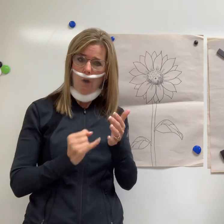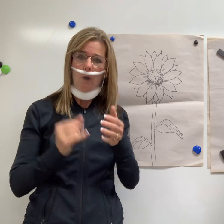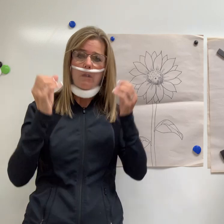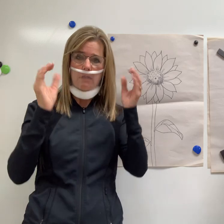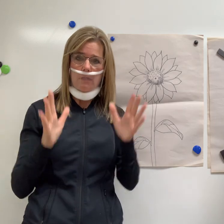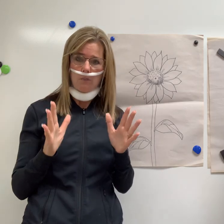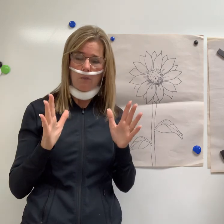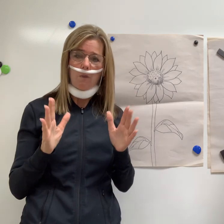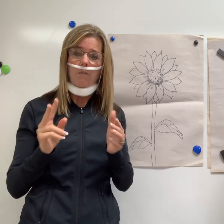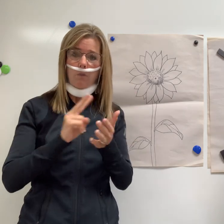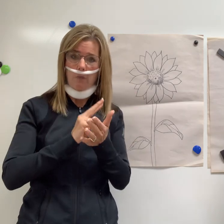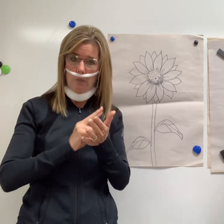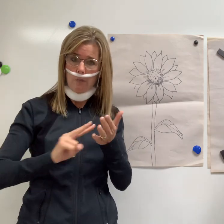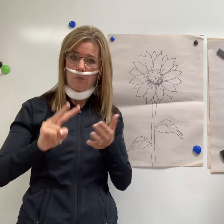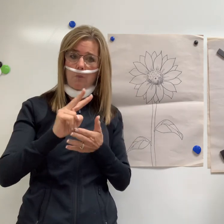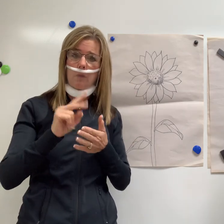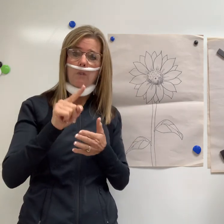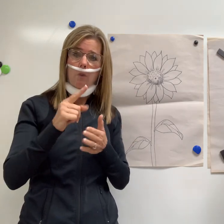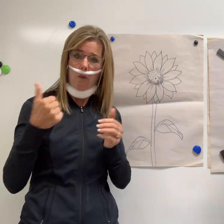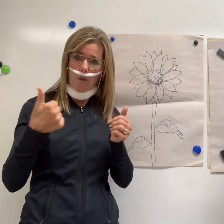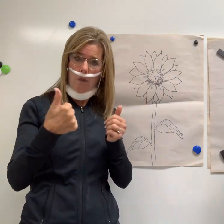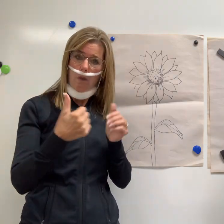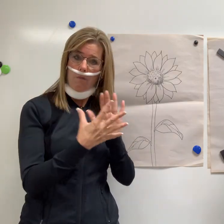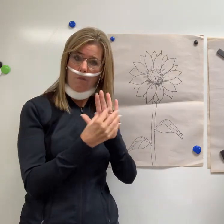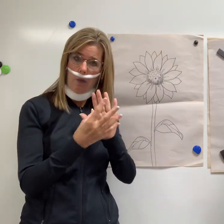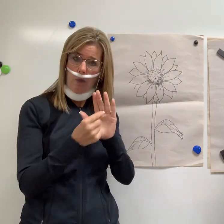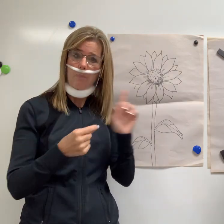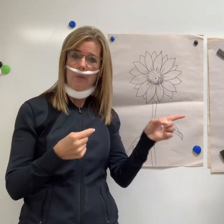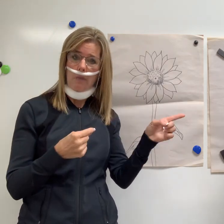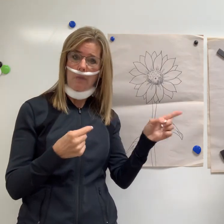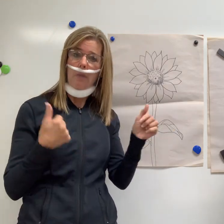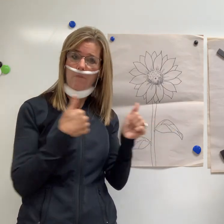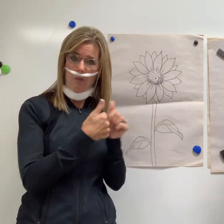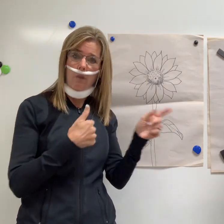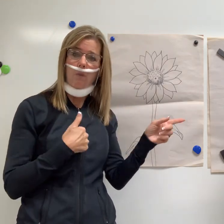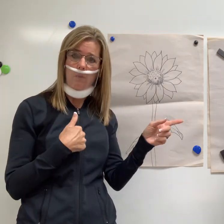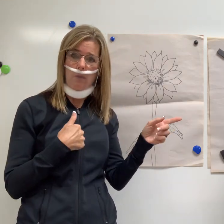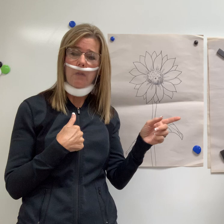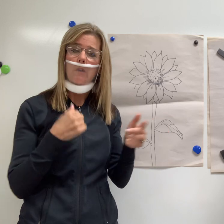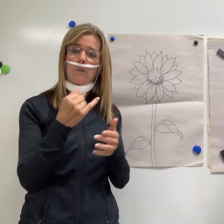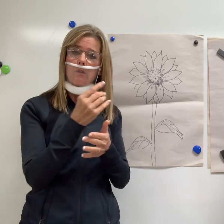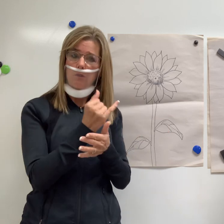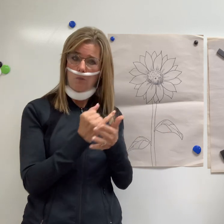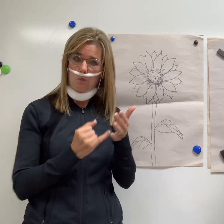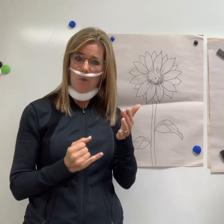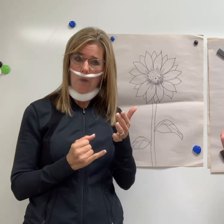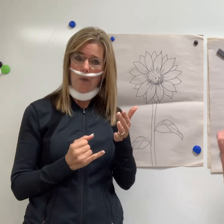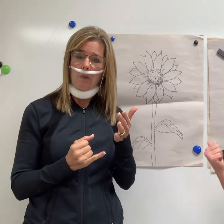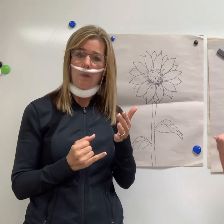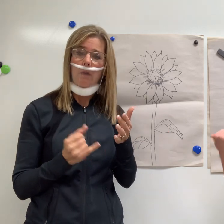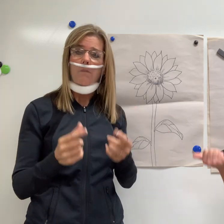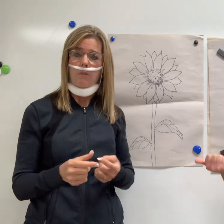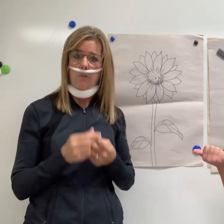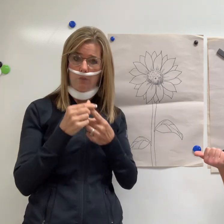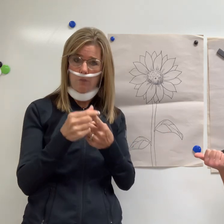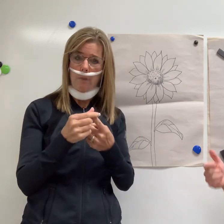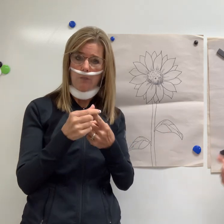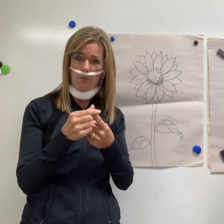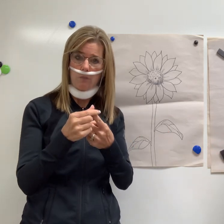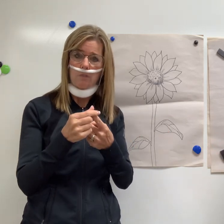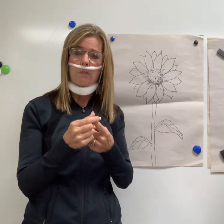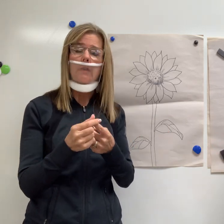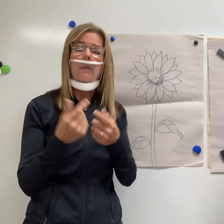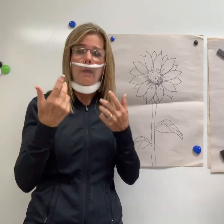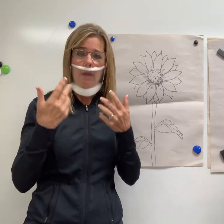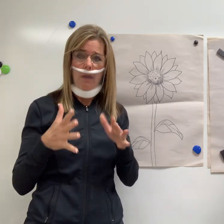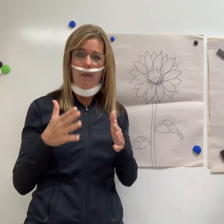follow along with me and you're gonna draw with me for your art specials. Very important, after every lesson,